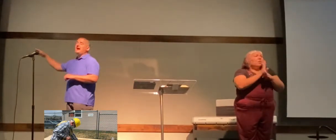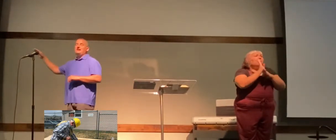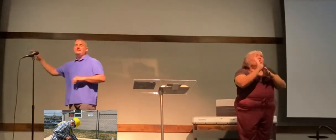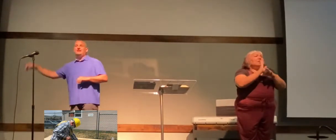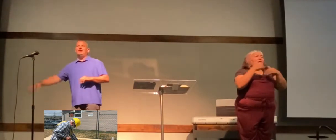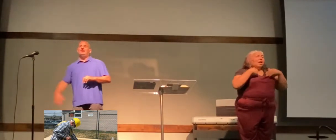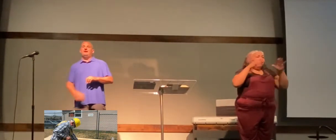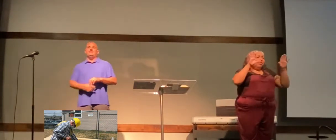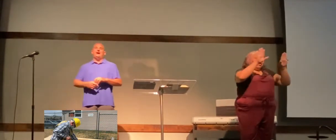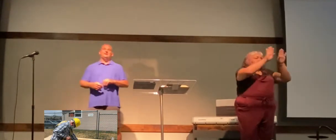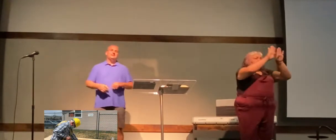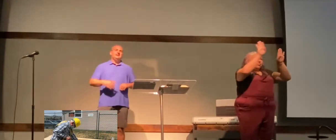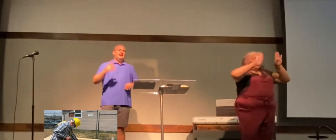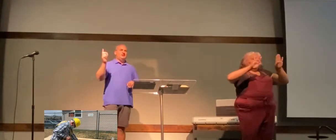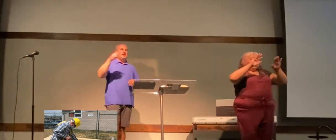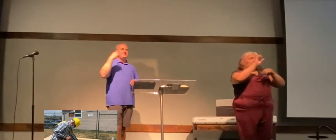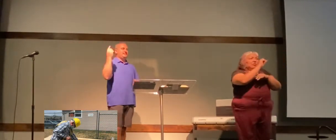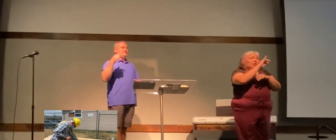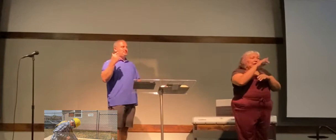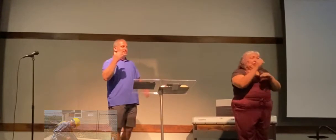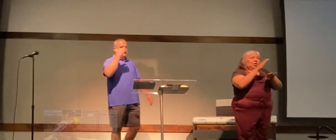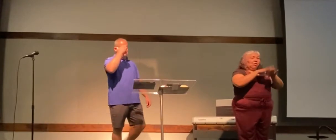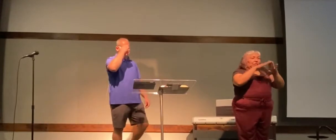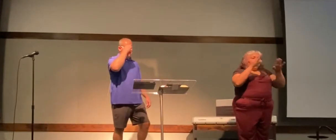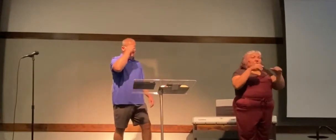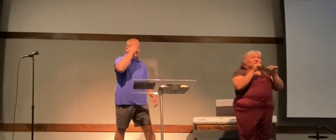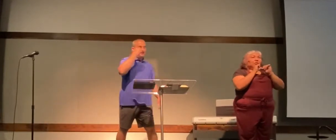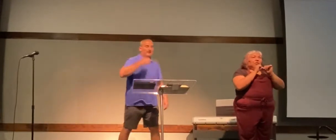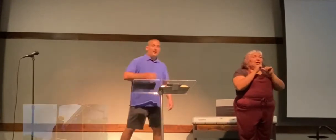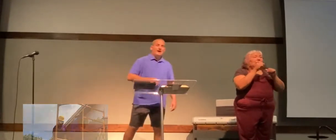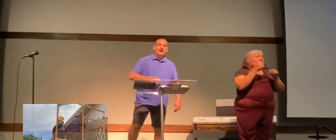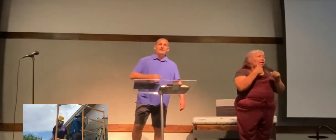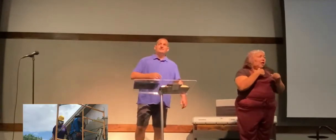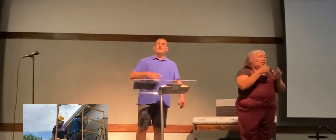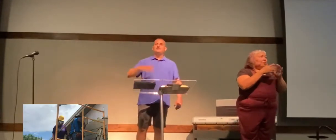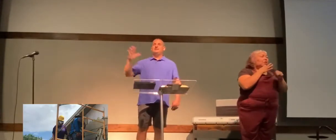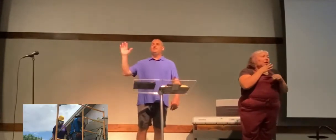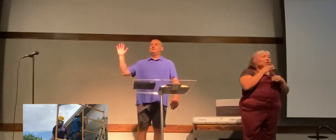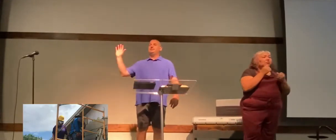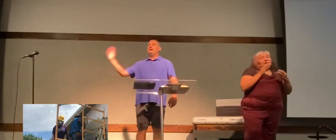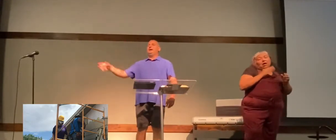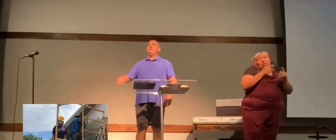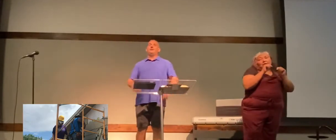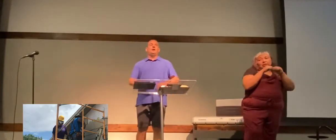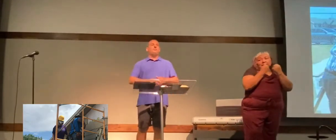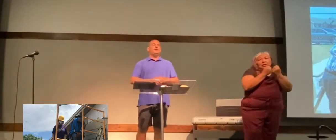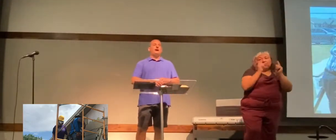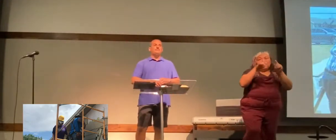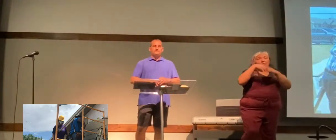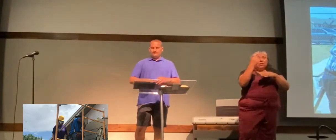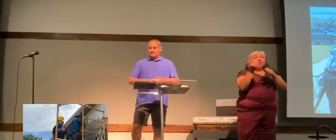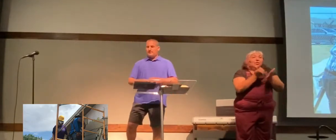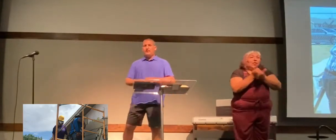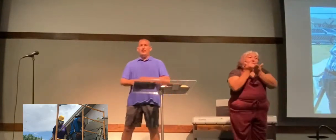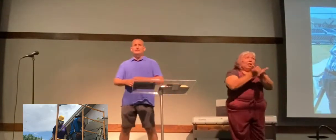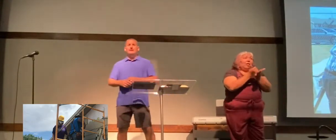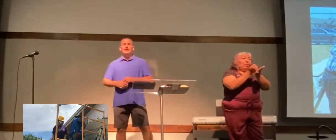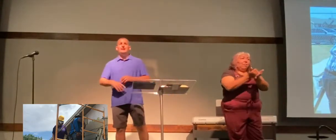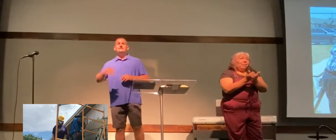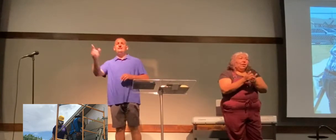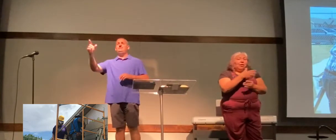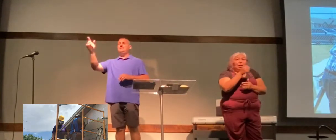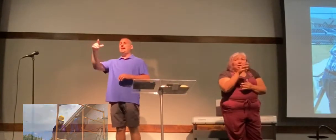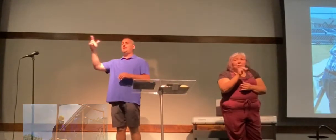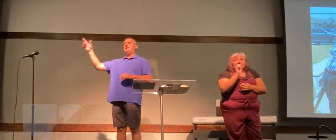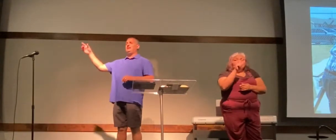up siding on the house, and you guys can keep showing it as I'm talking. And so our team was out there helping out,